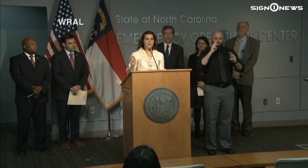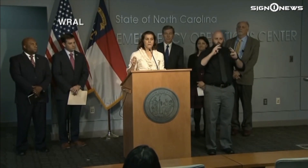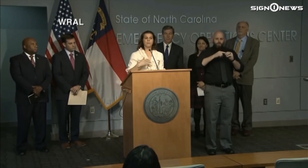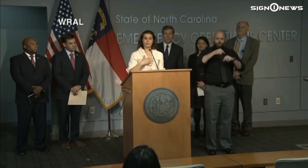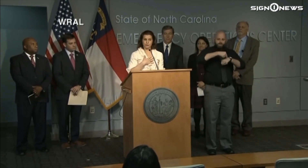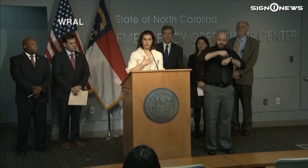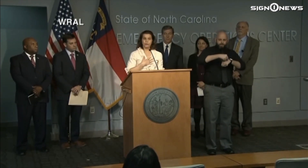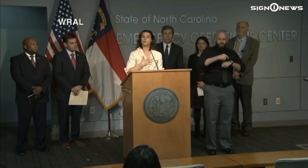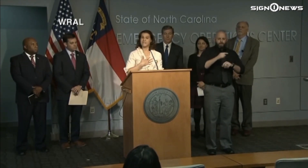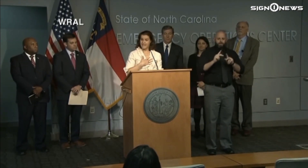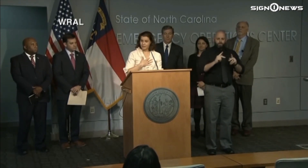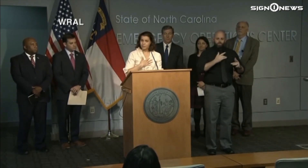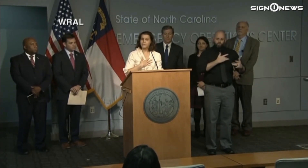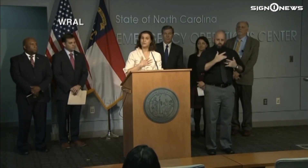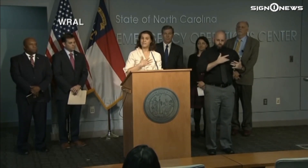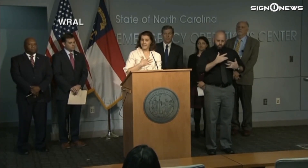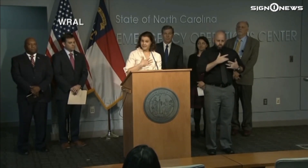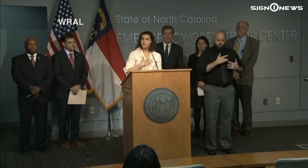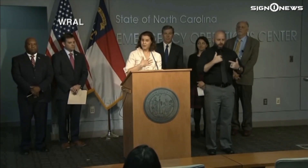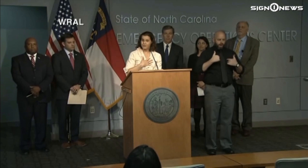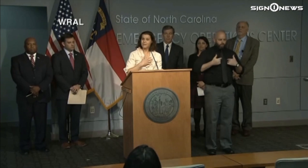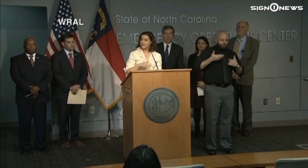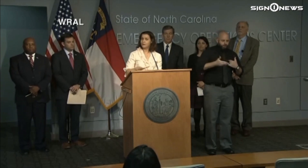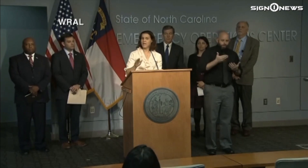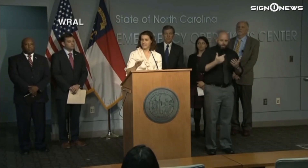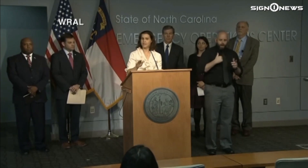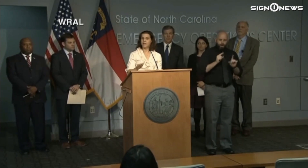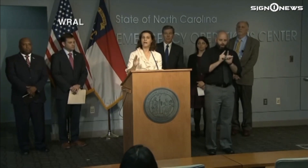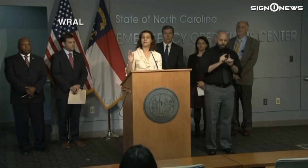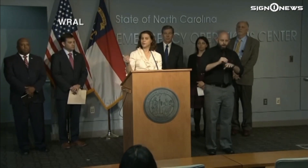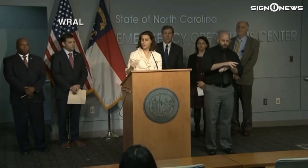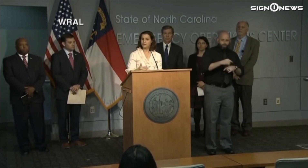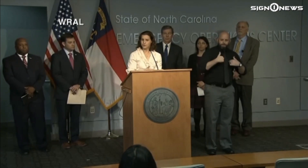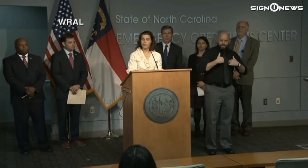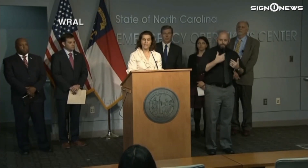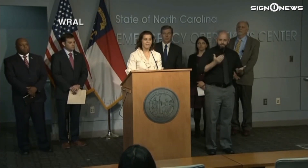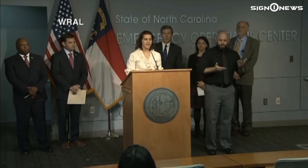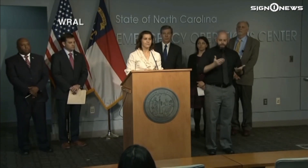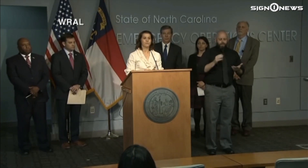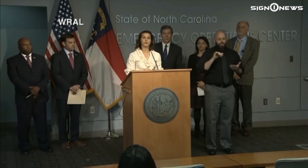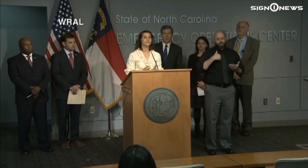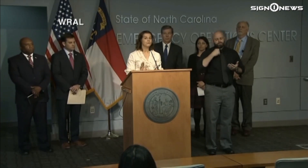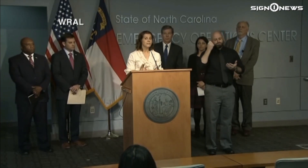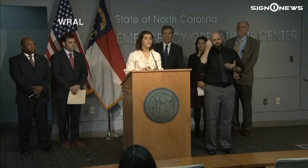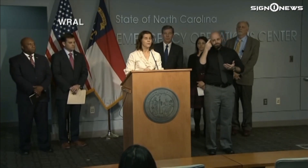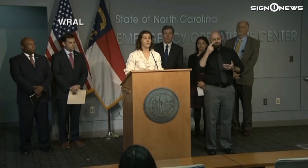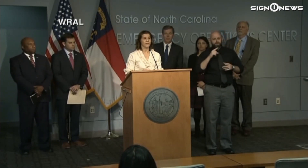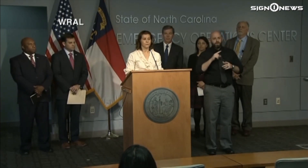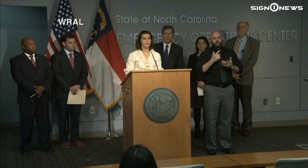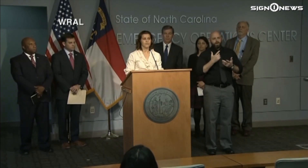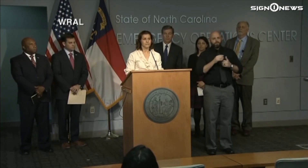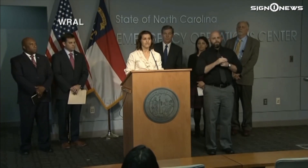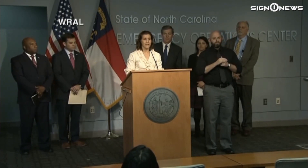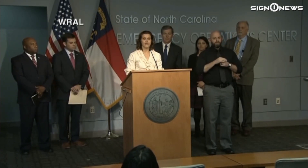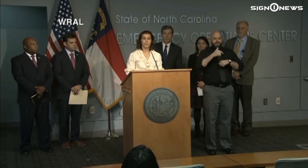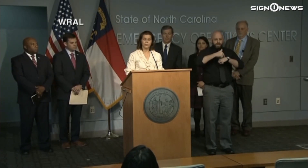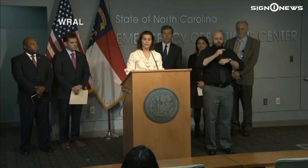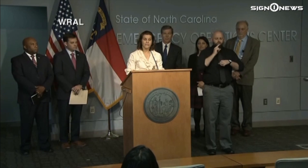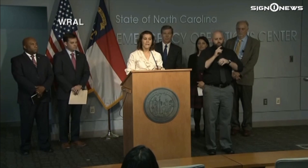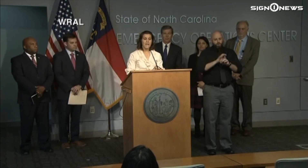people's concern, was I at risk, was I exposed, underlining a lot of those questions around timeframes, which is really important and a really, really valid question.